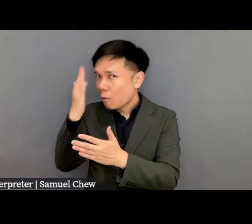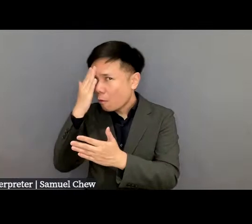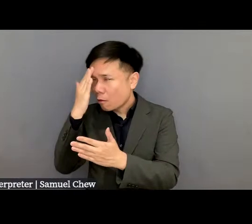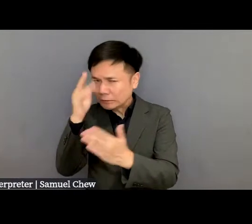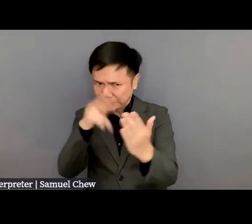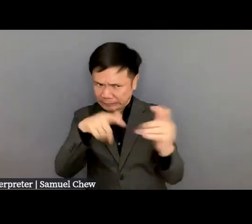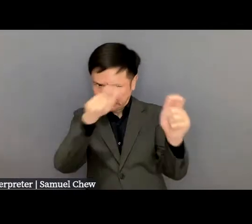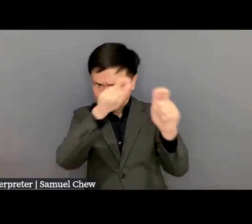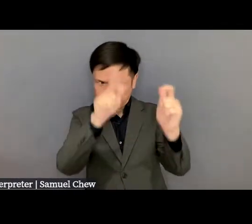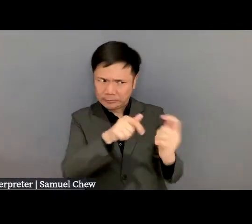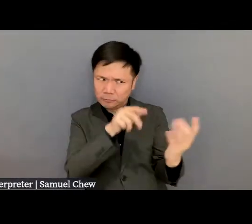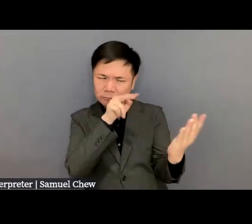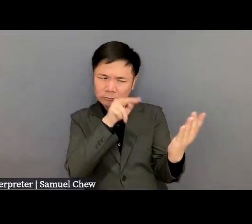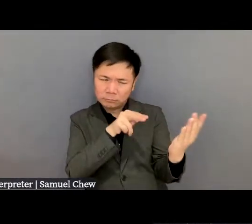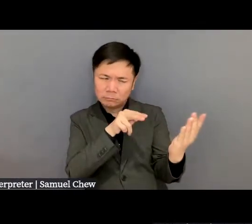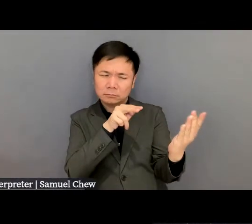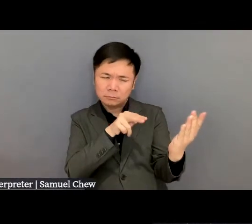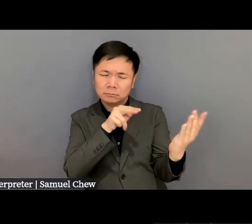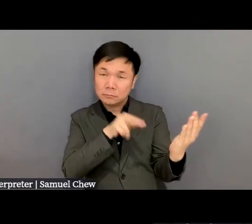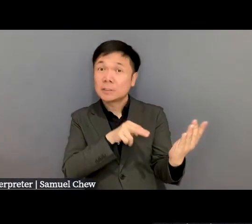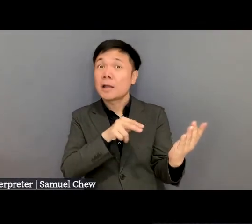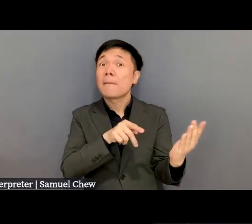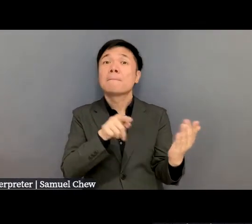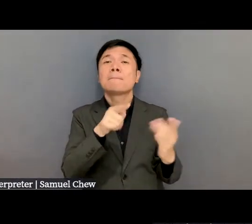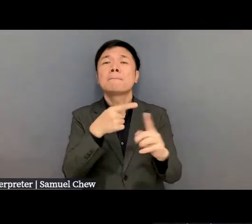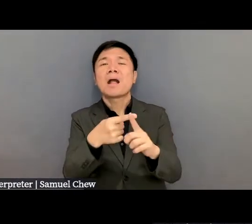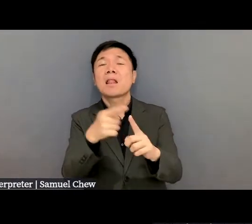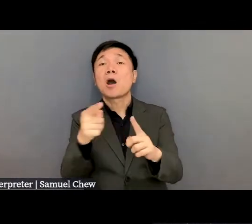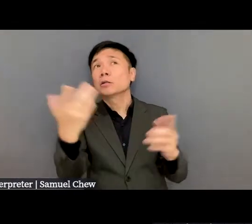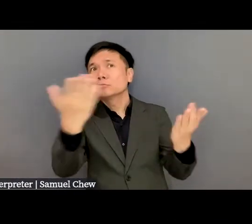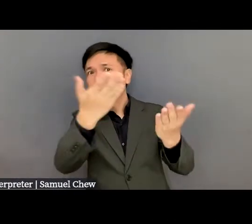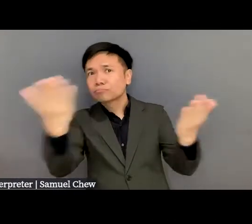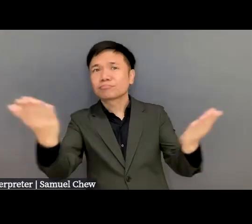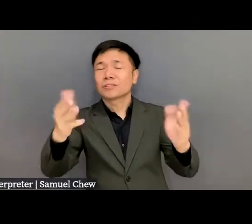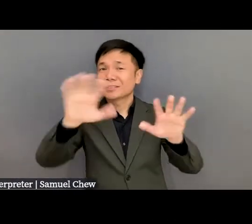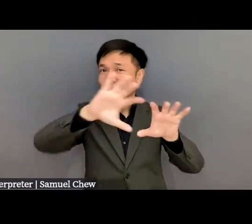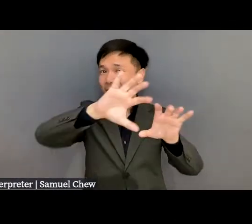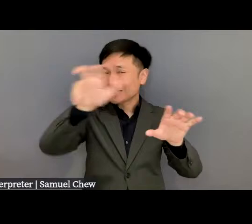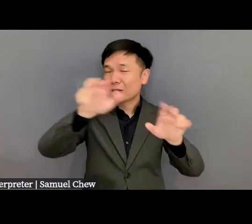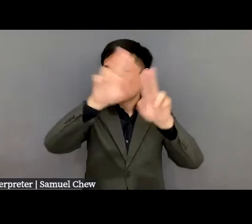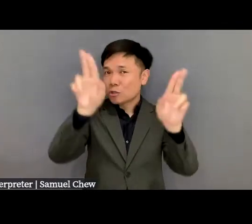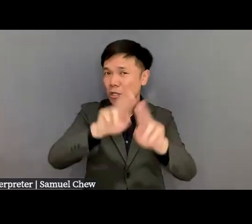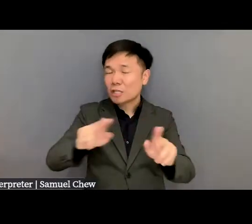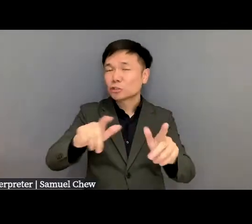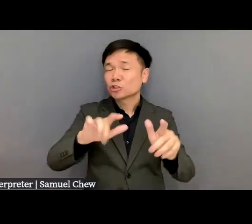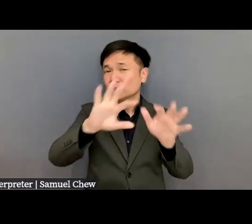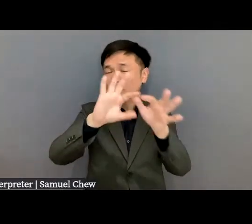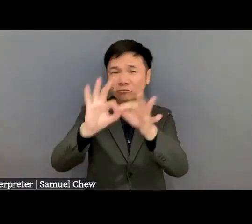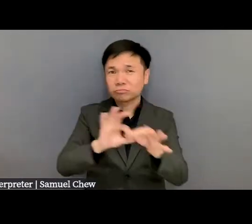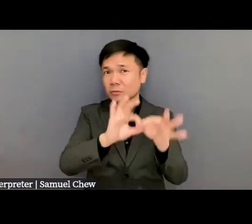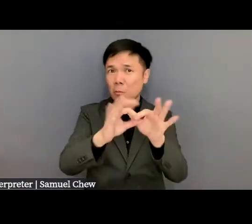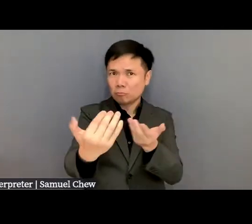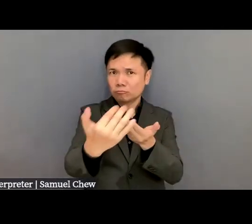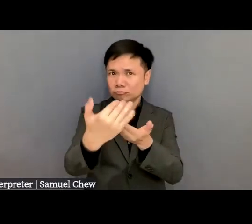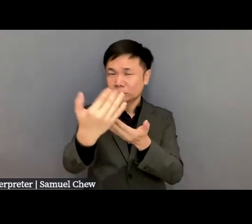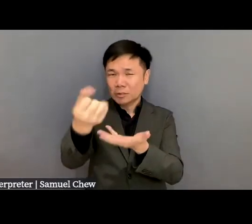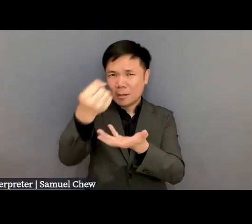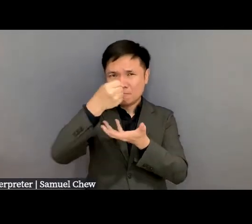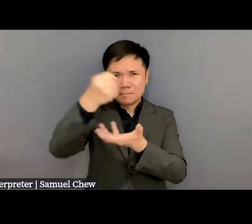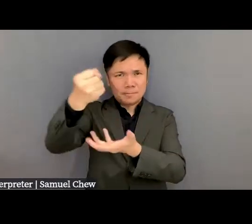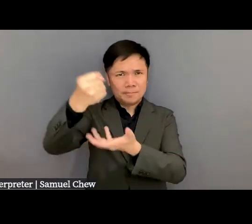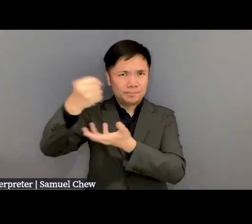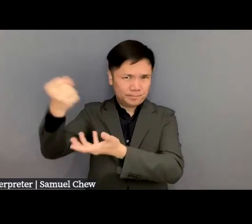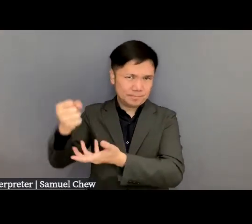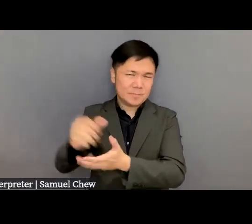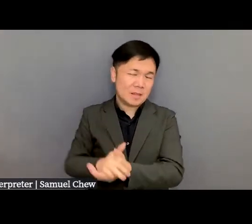the international partners would allocate resources And that's what they will spend all of their